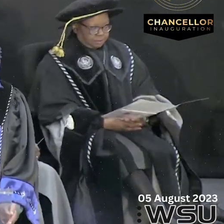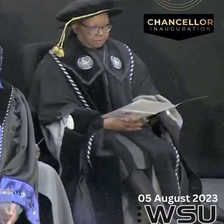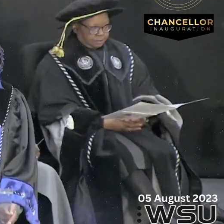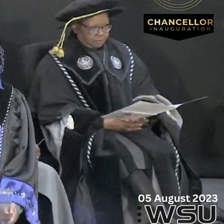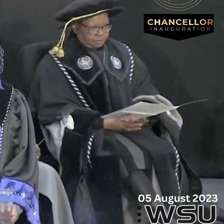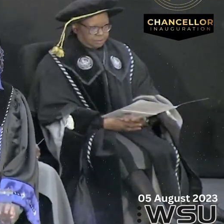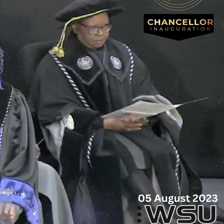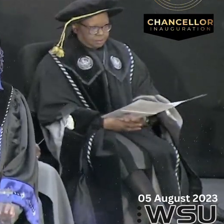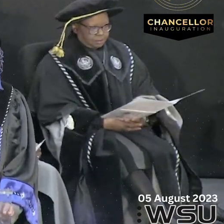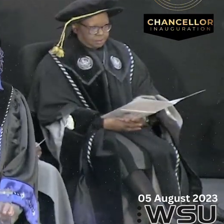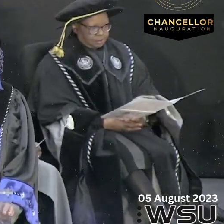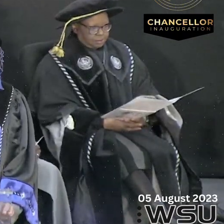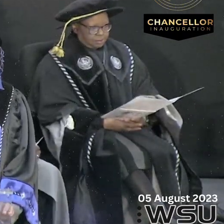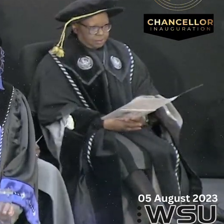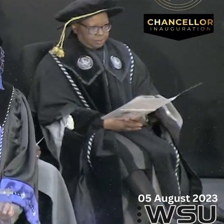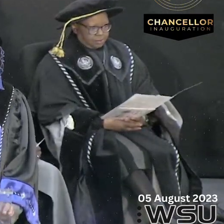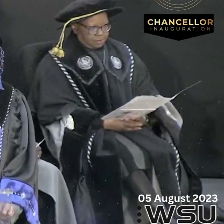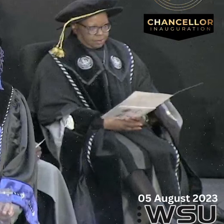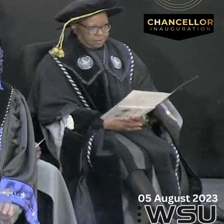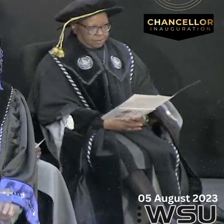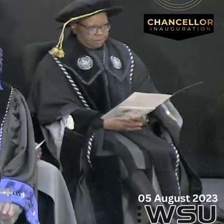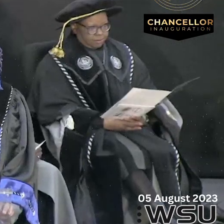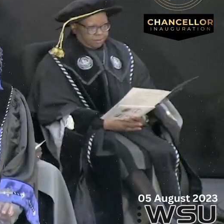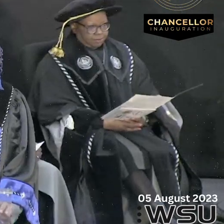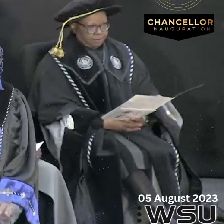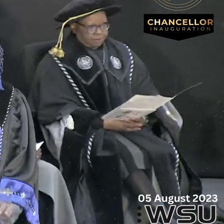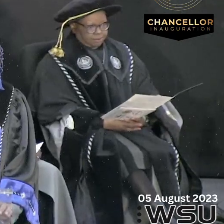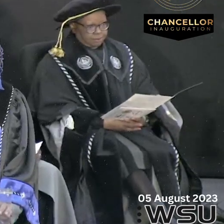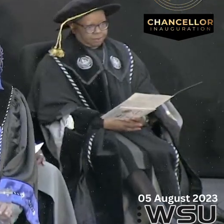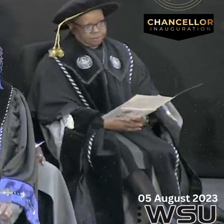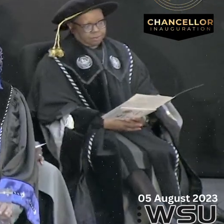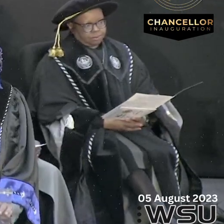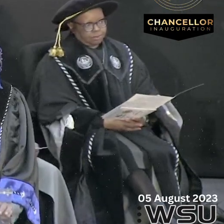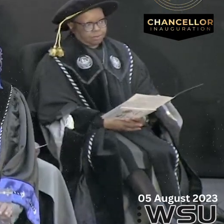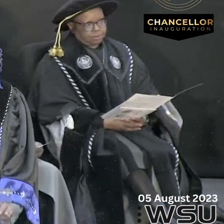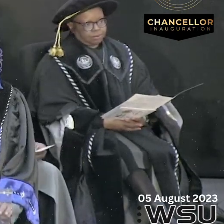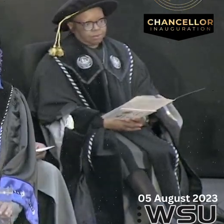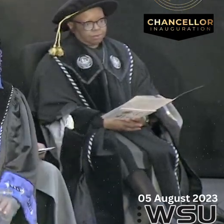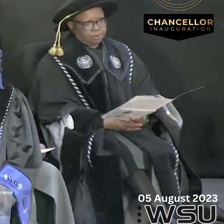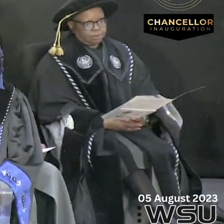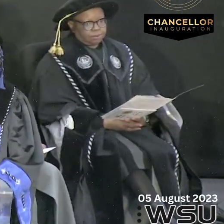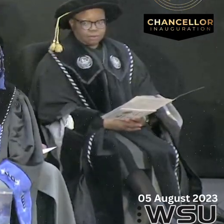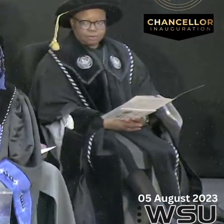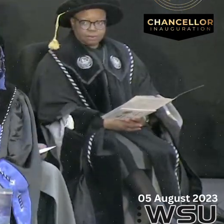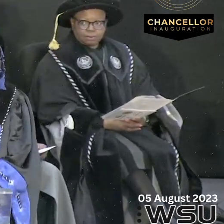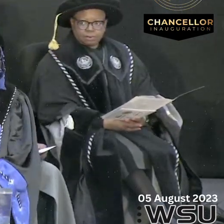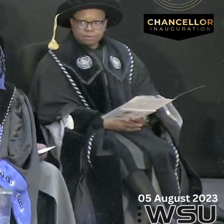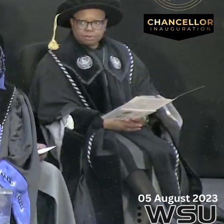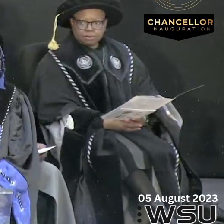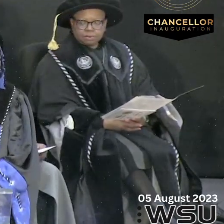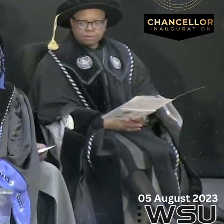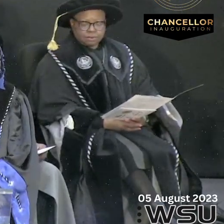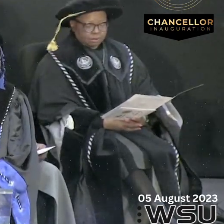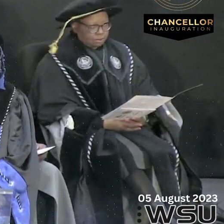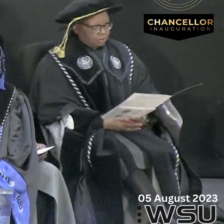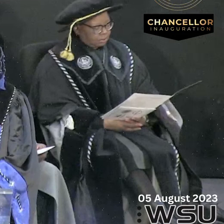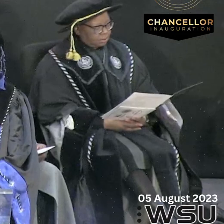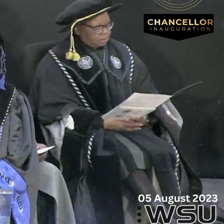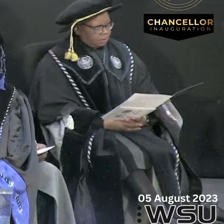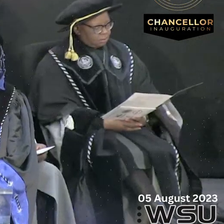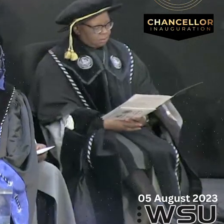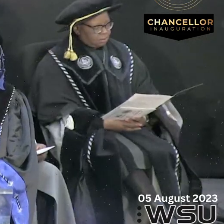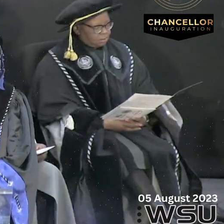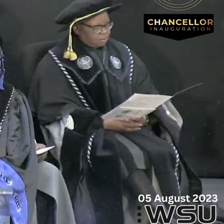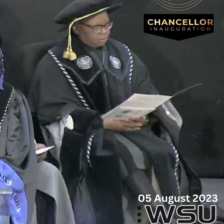invoke the spirit sikatata utiyo soga. So if the choir can give me two verses,